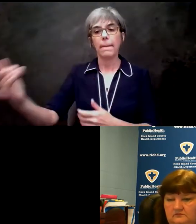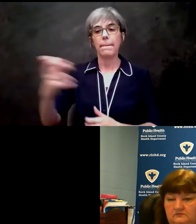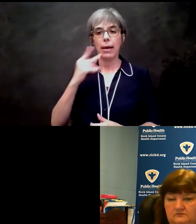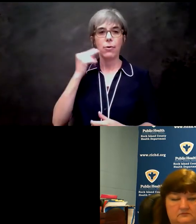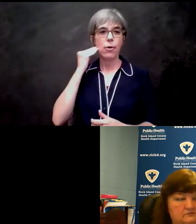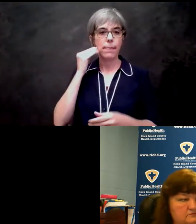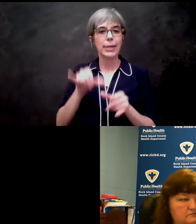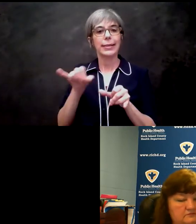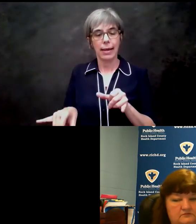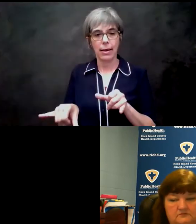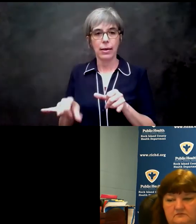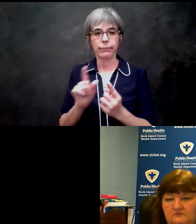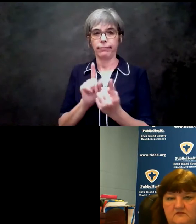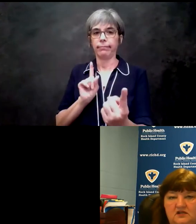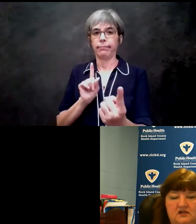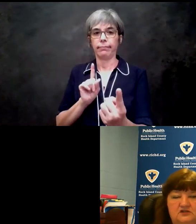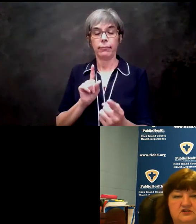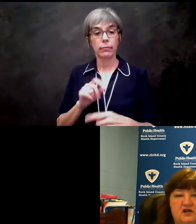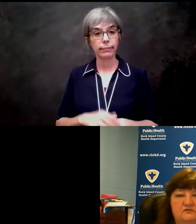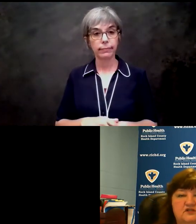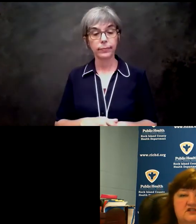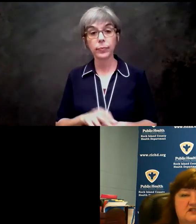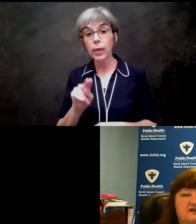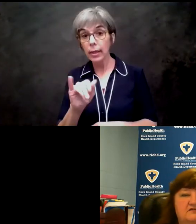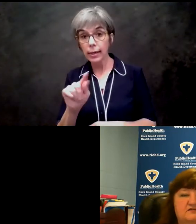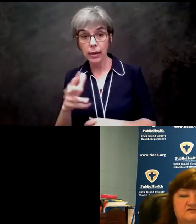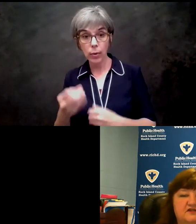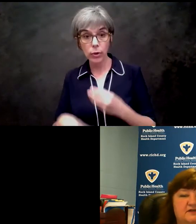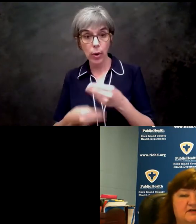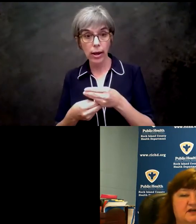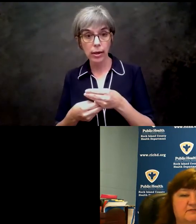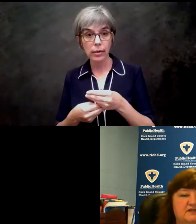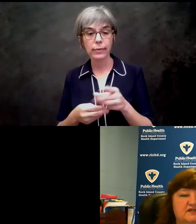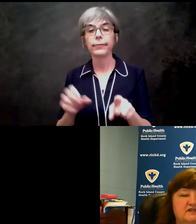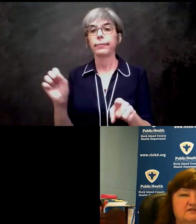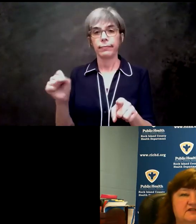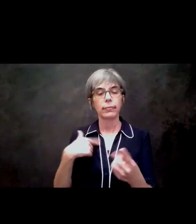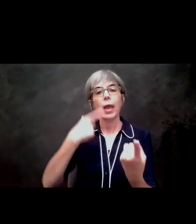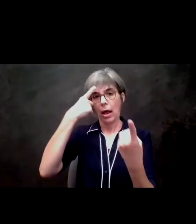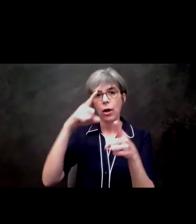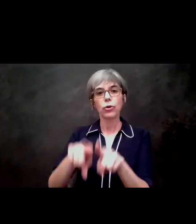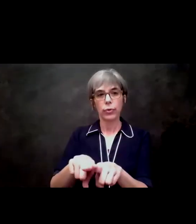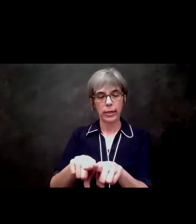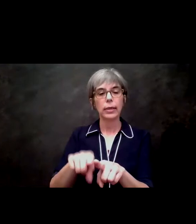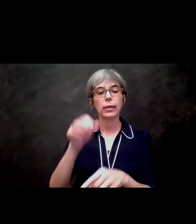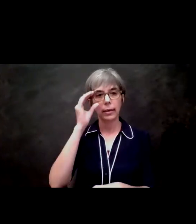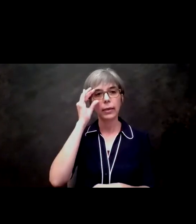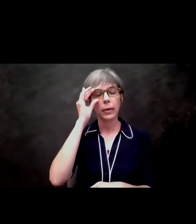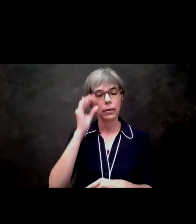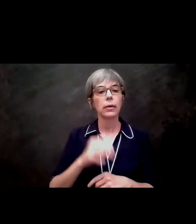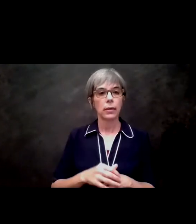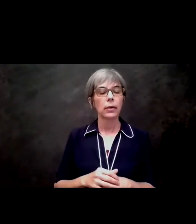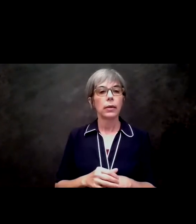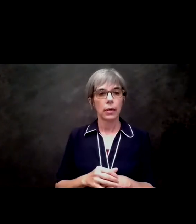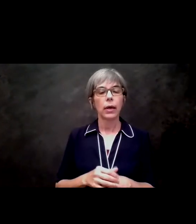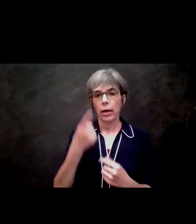Would you like to add anything to that, Nita? Sure, I would just echo those very same comments. And as we get nearer to